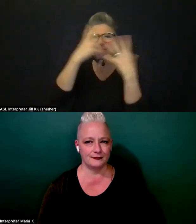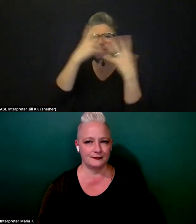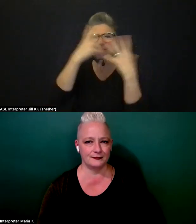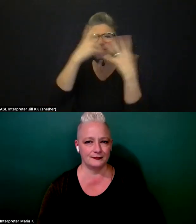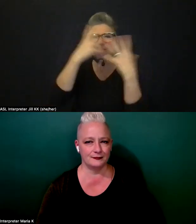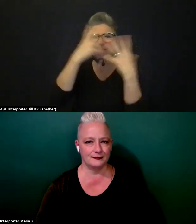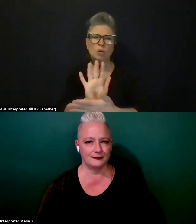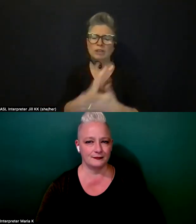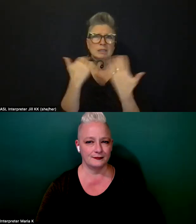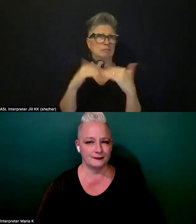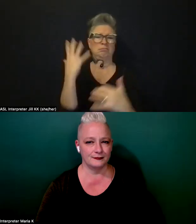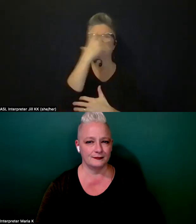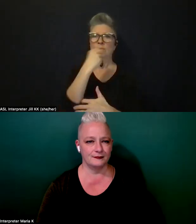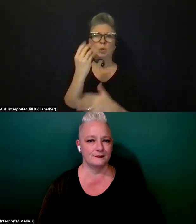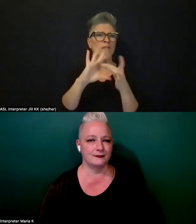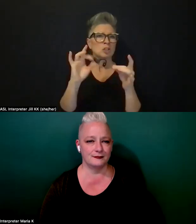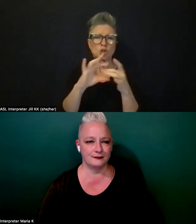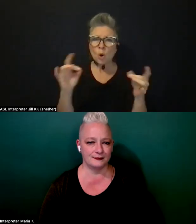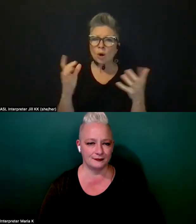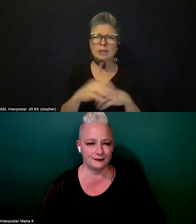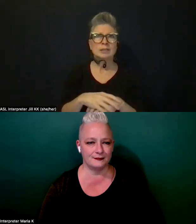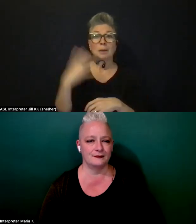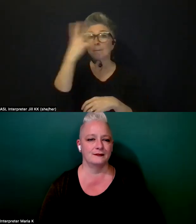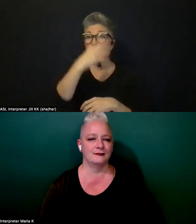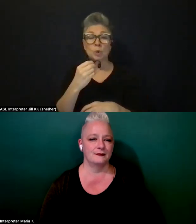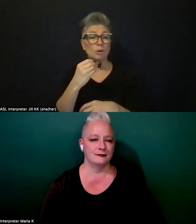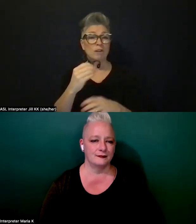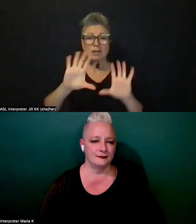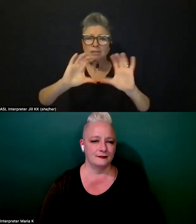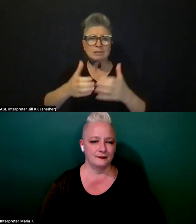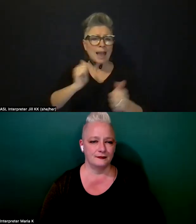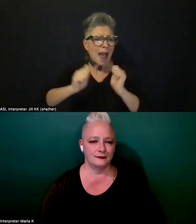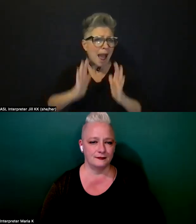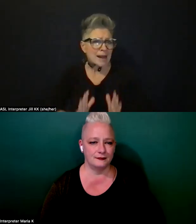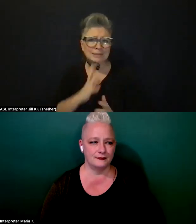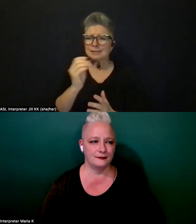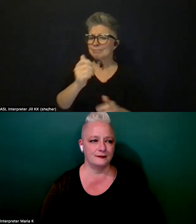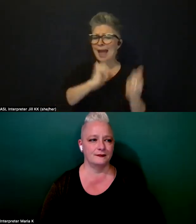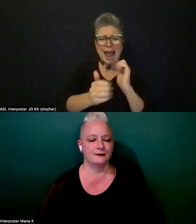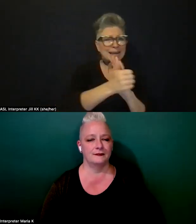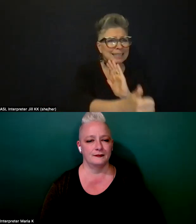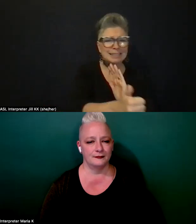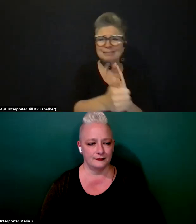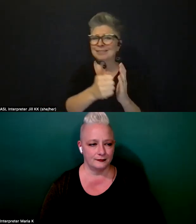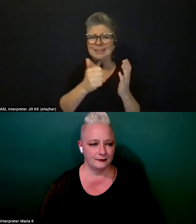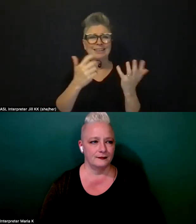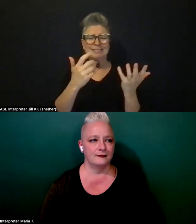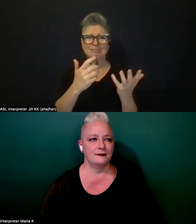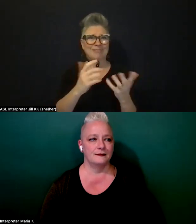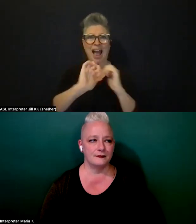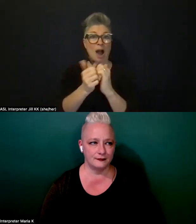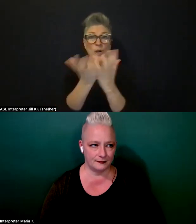beautiful storyline, beautiful cast, and the acting and the turnout of the movie as well as for